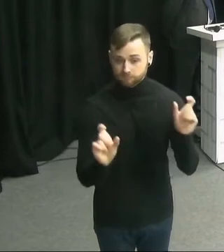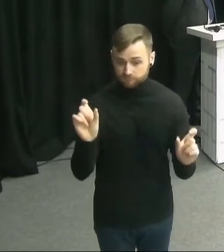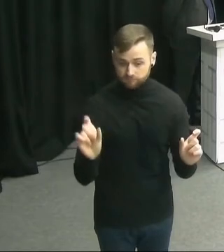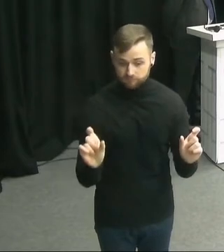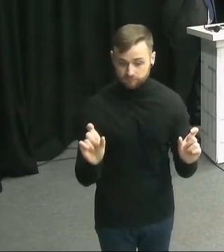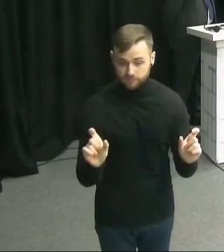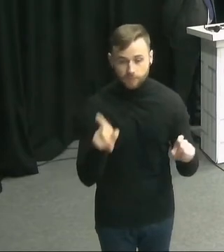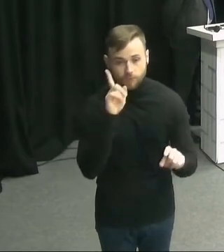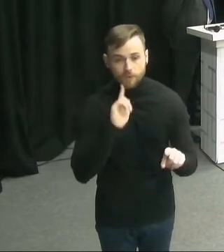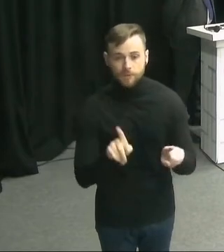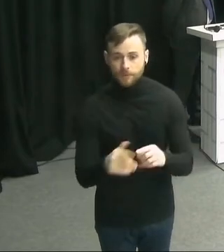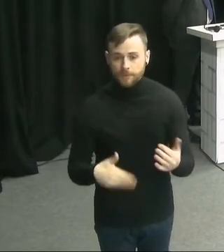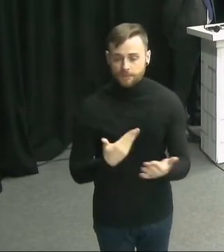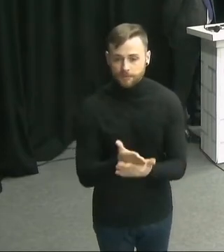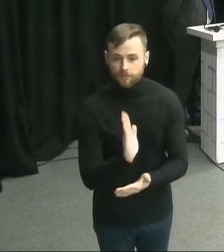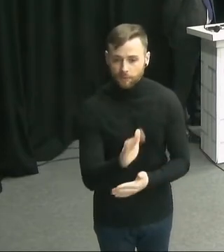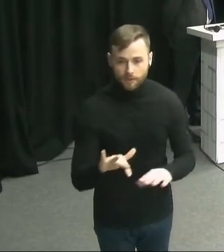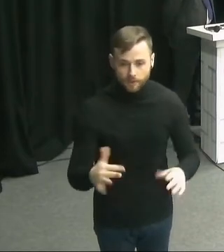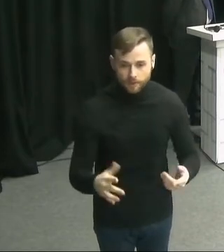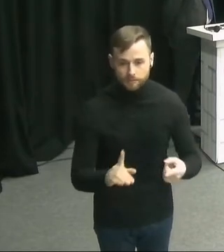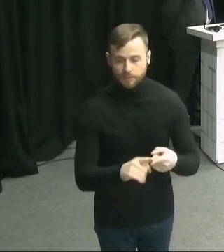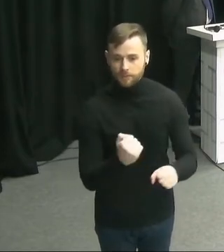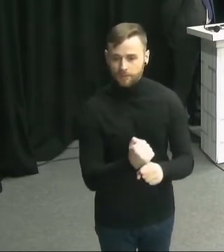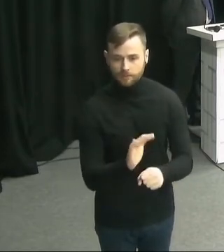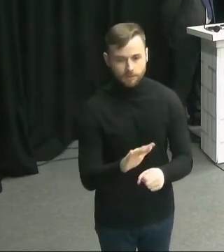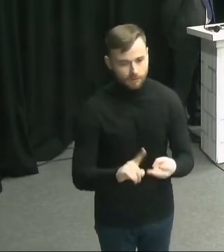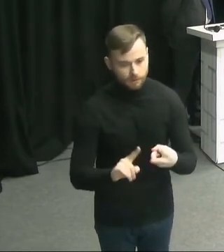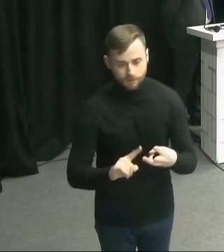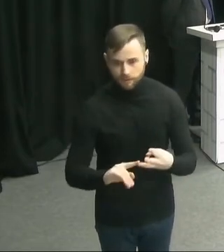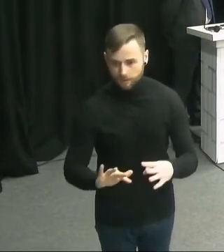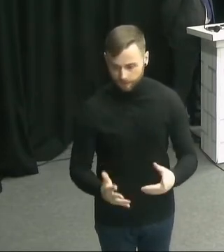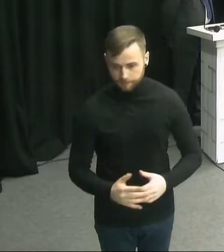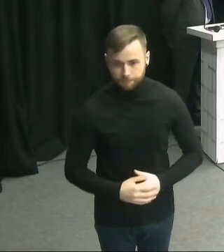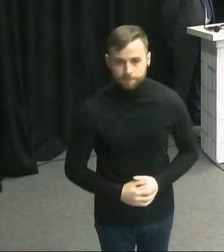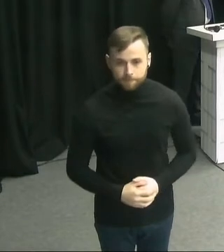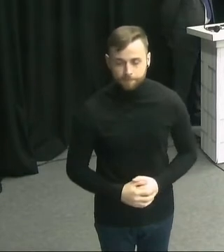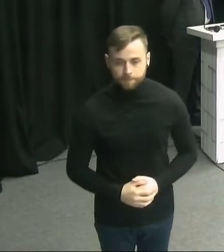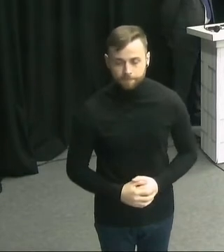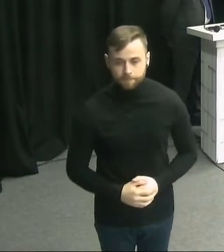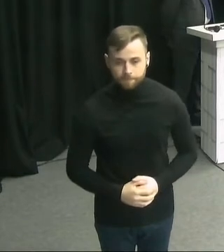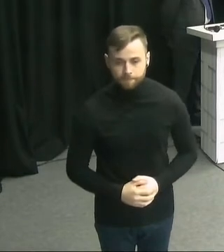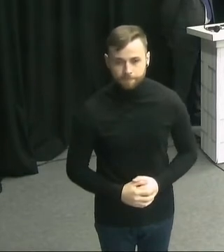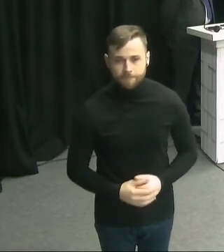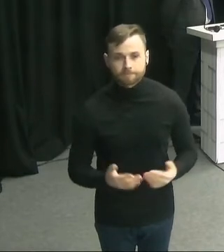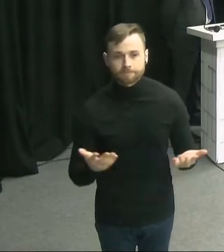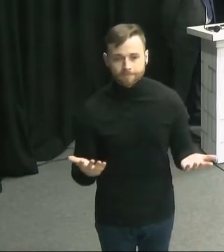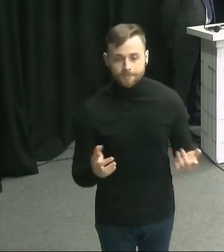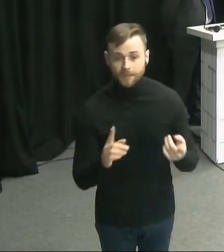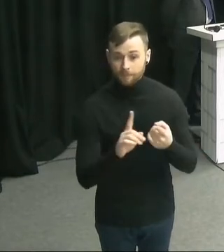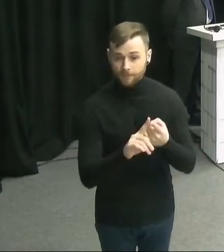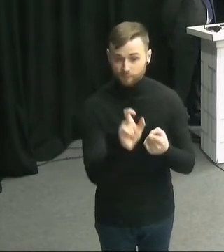So first of all, I will present the candidates, and then I will present briefly the order of today's discussion.